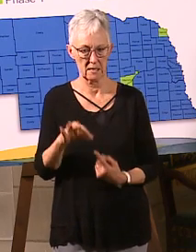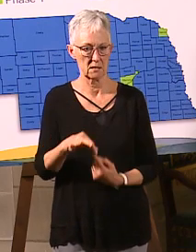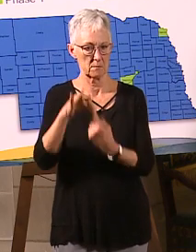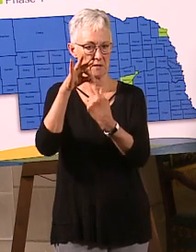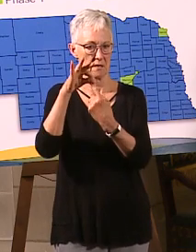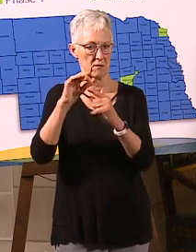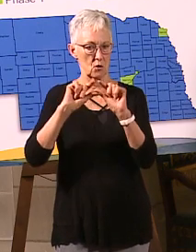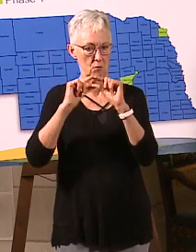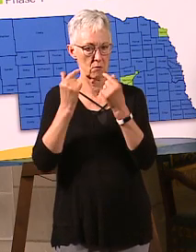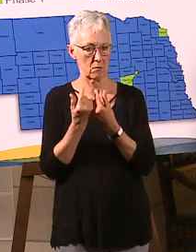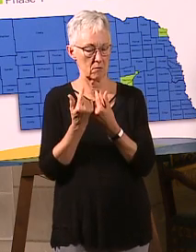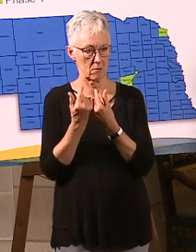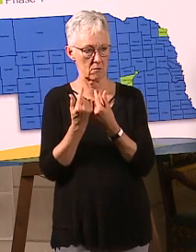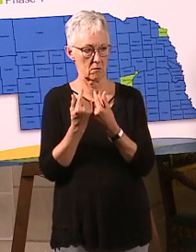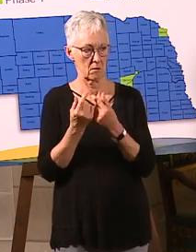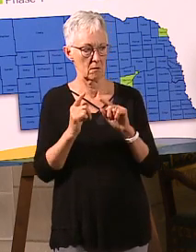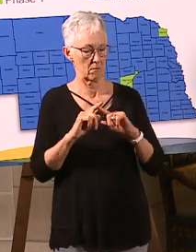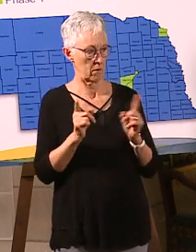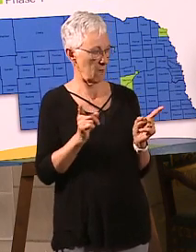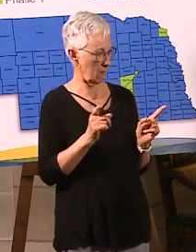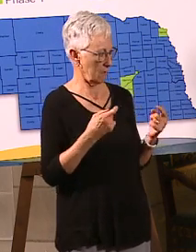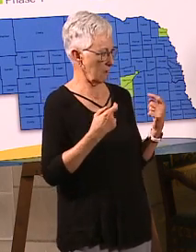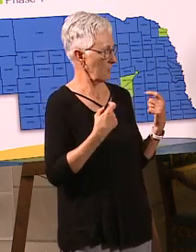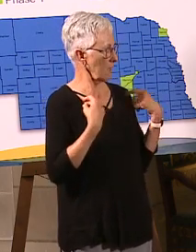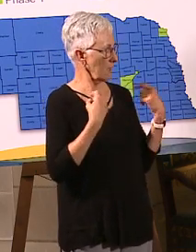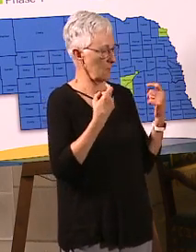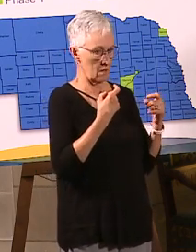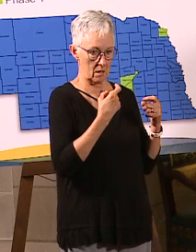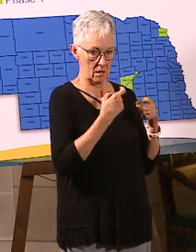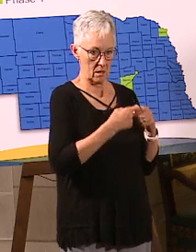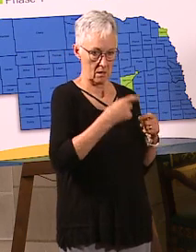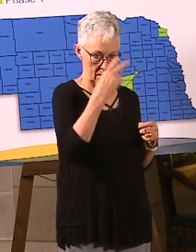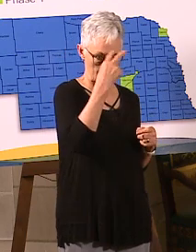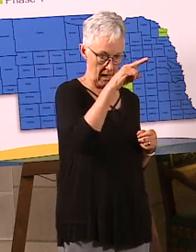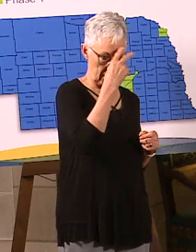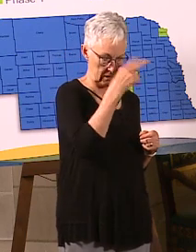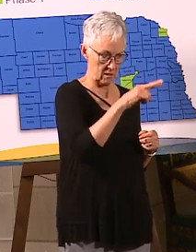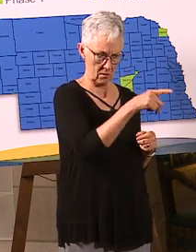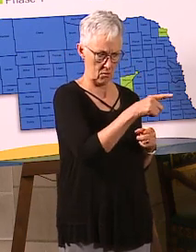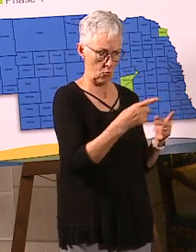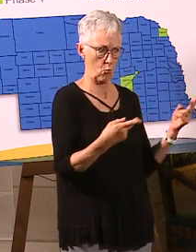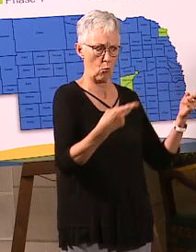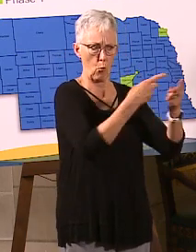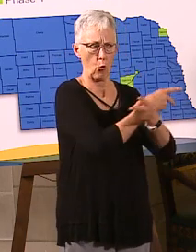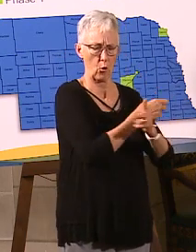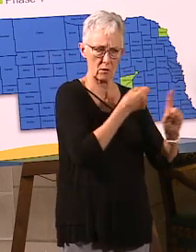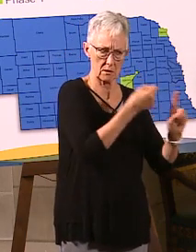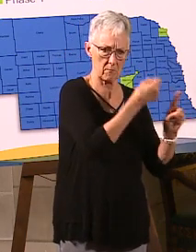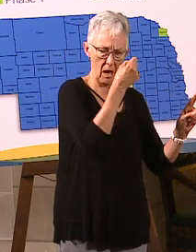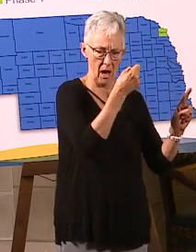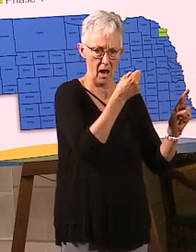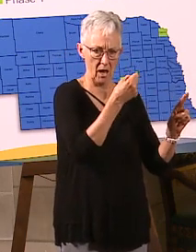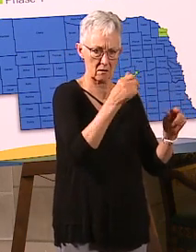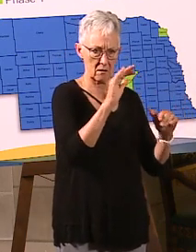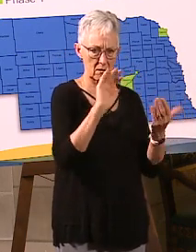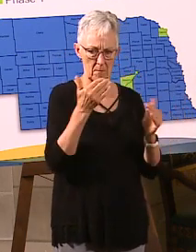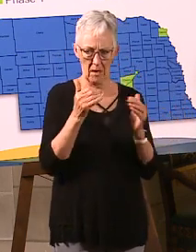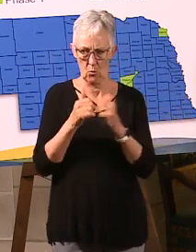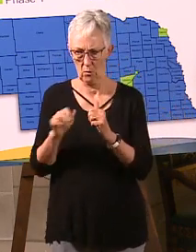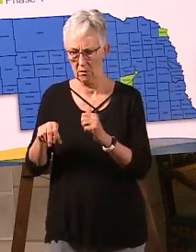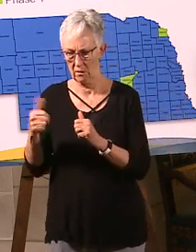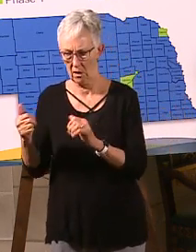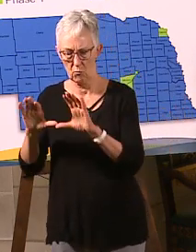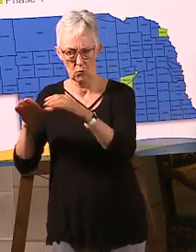way disproportionate. Well, that's what I'm saying, is they've been disproportionately impacted, there's no doubt. But if you look at, again, the